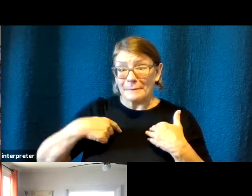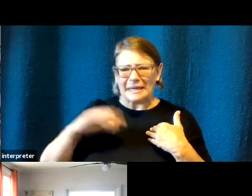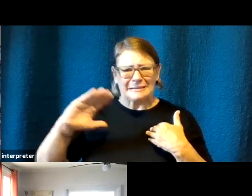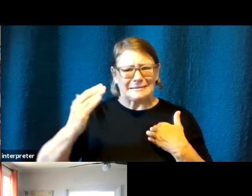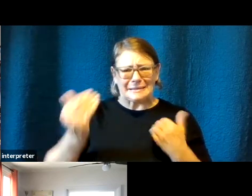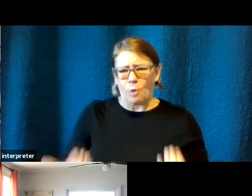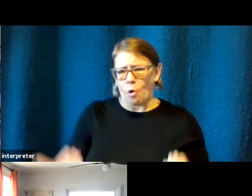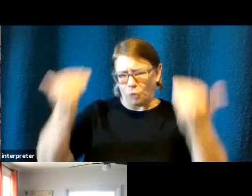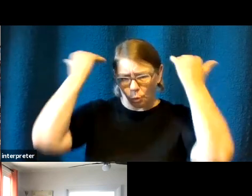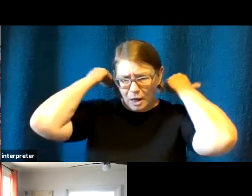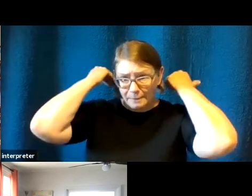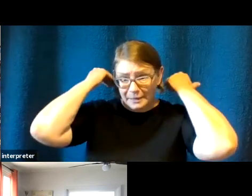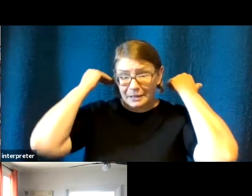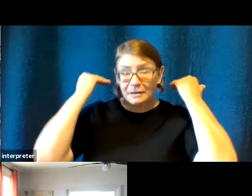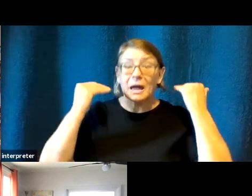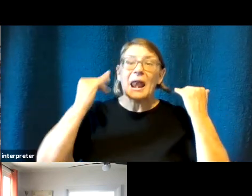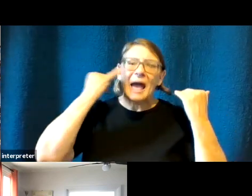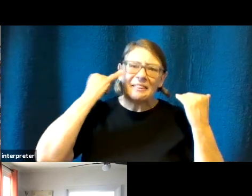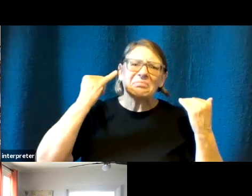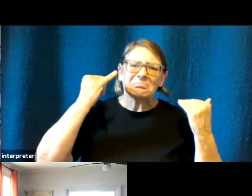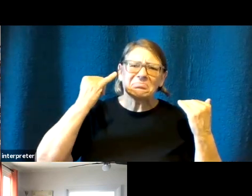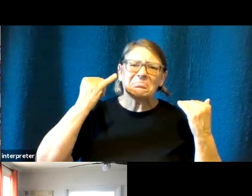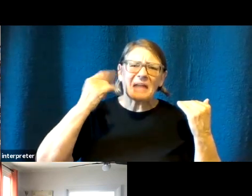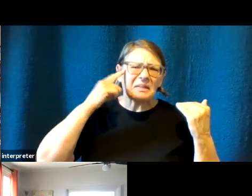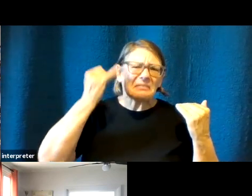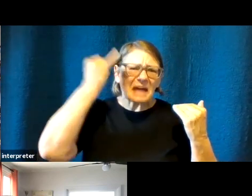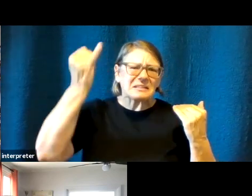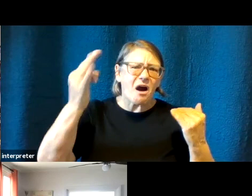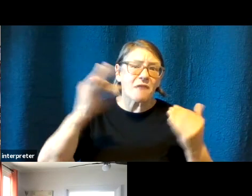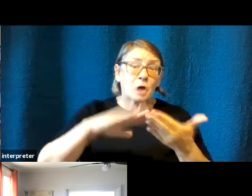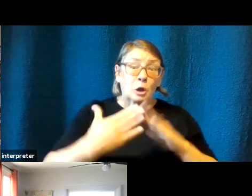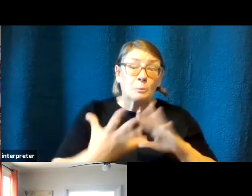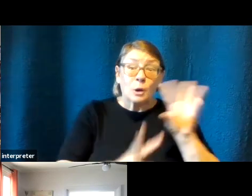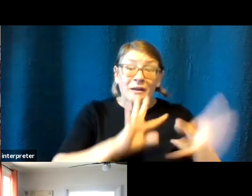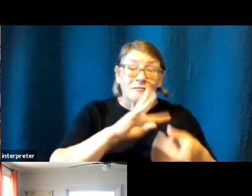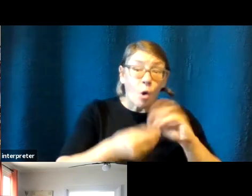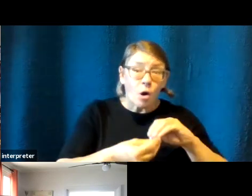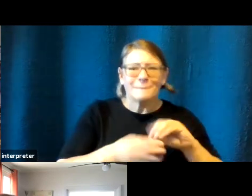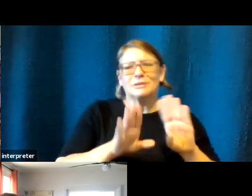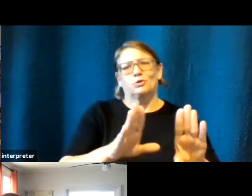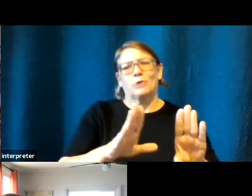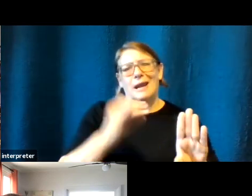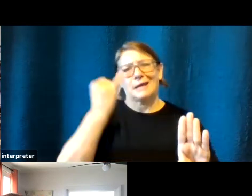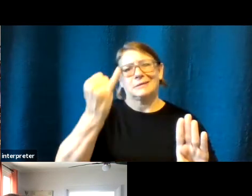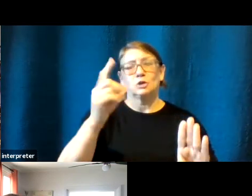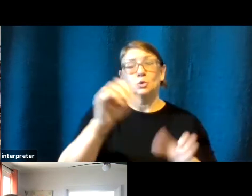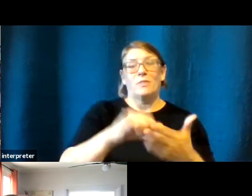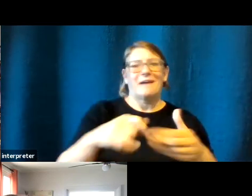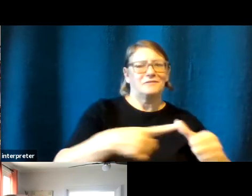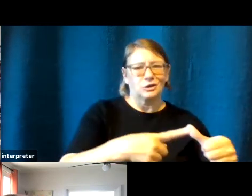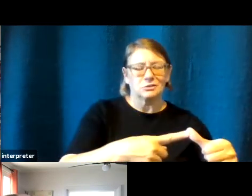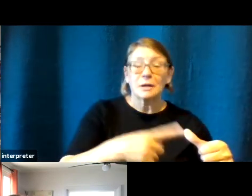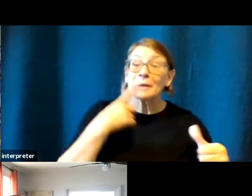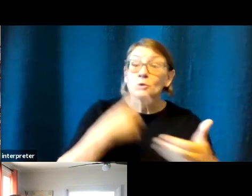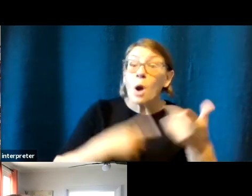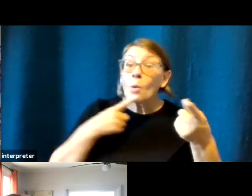I think that community forum, which is a terrific idea, we need to just focus on getting that done. Because what's going to happen,